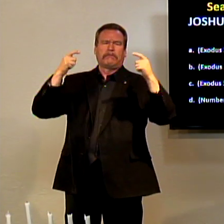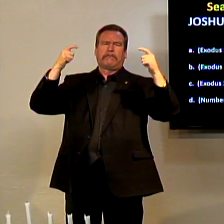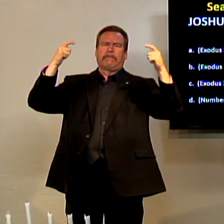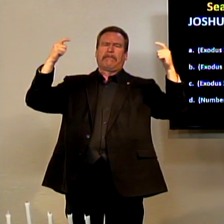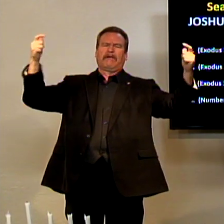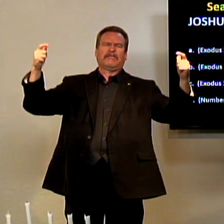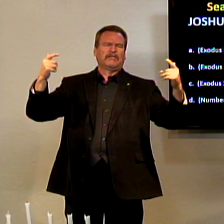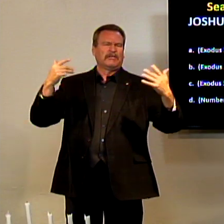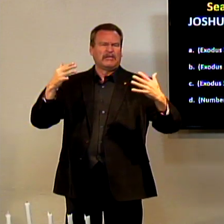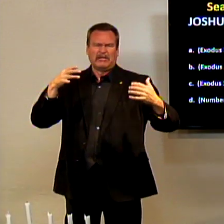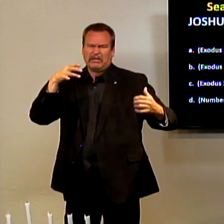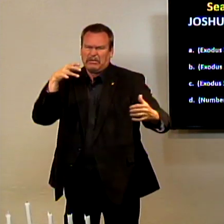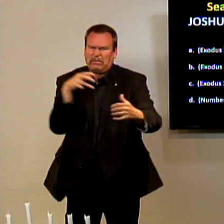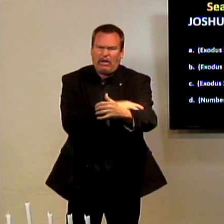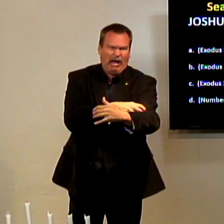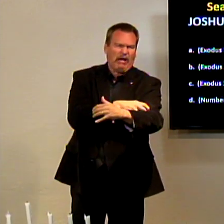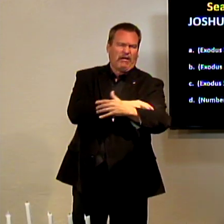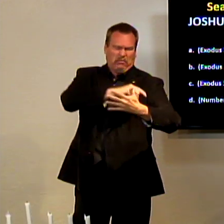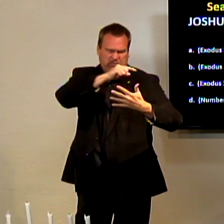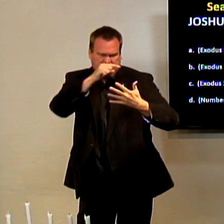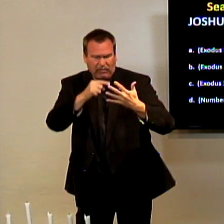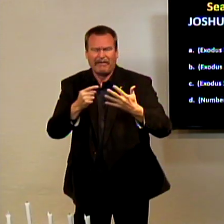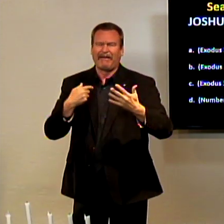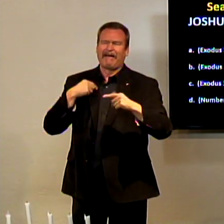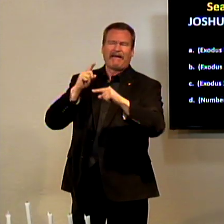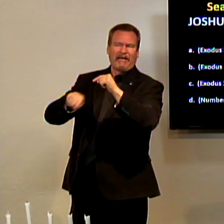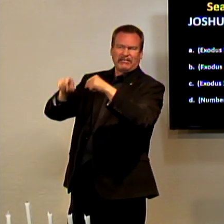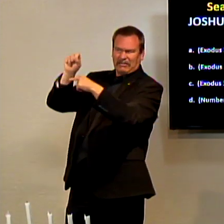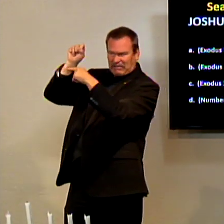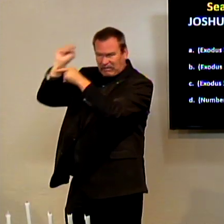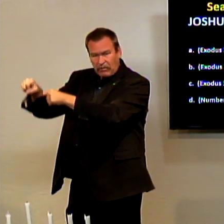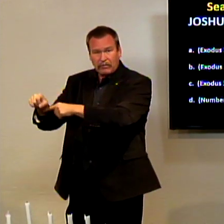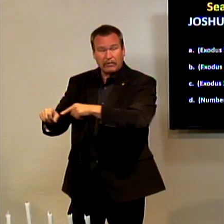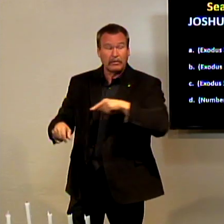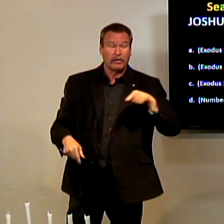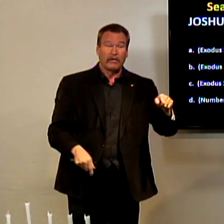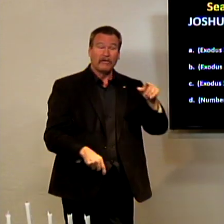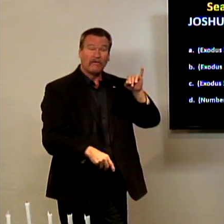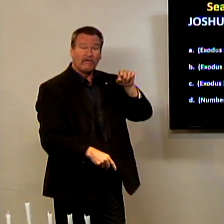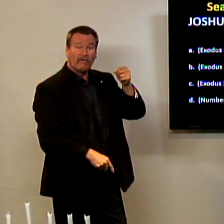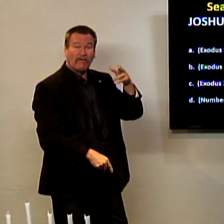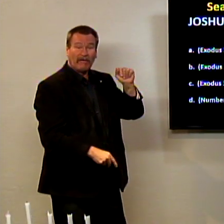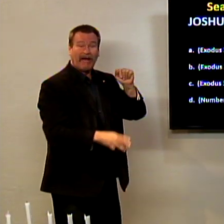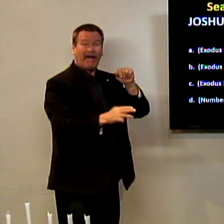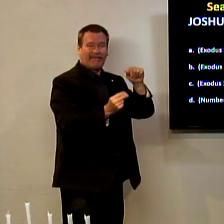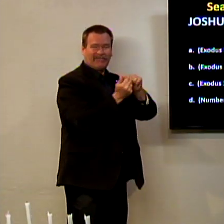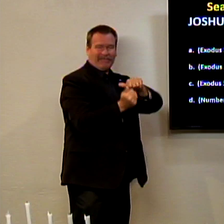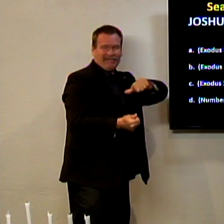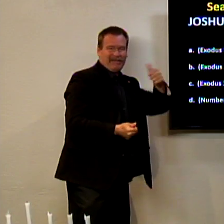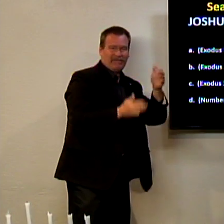oh my goodness, that country is huge, and our enemies, they're so powerful. We were like grasshoppers in their eyes. They're going to defeat us. But